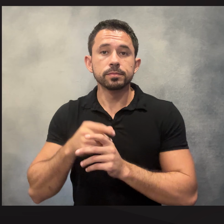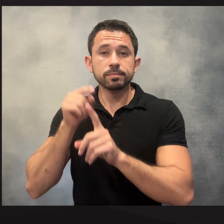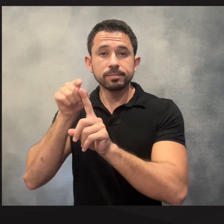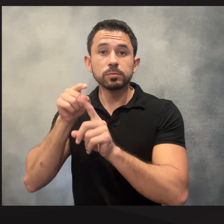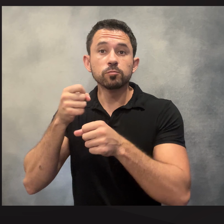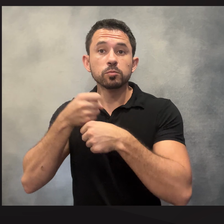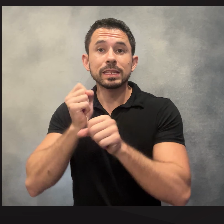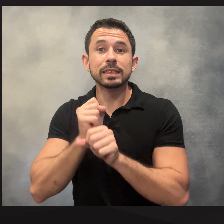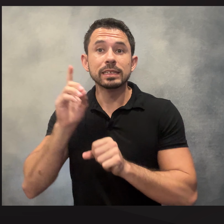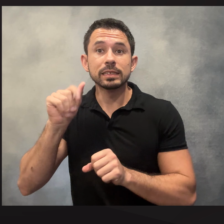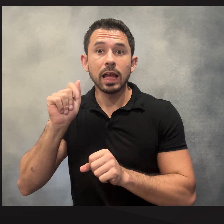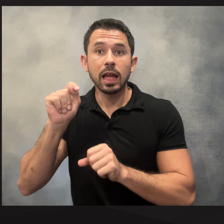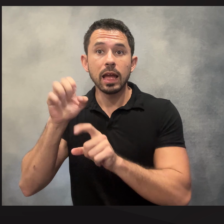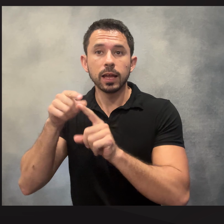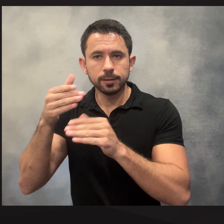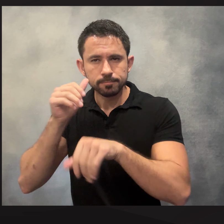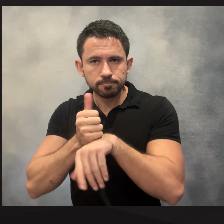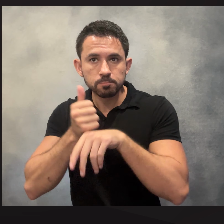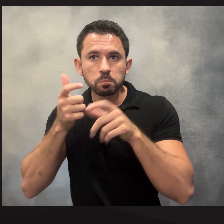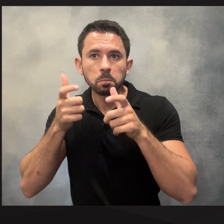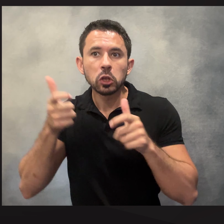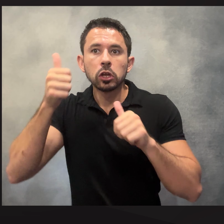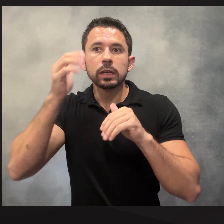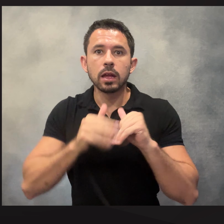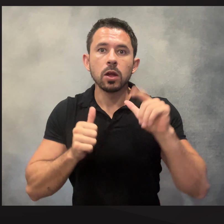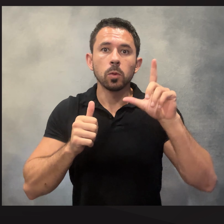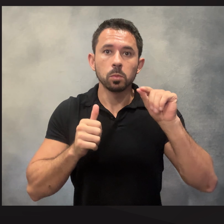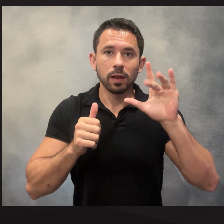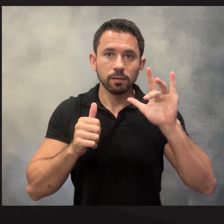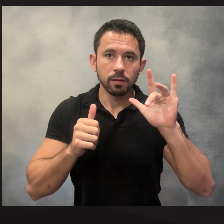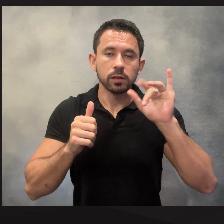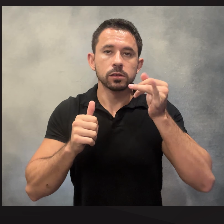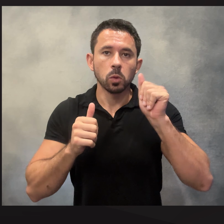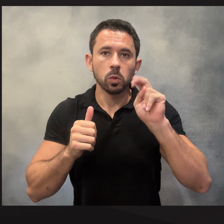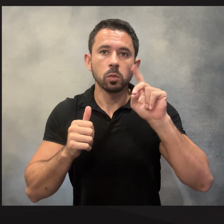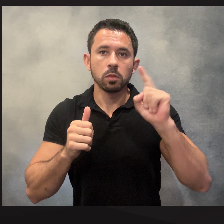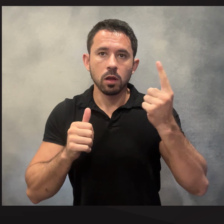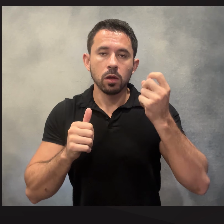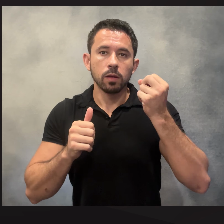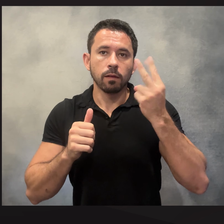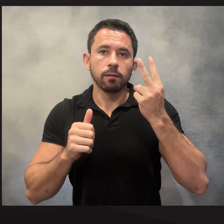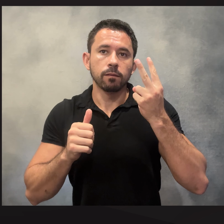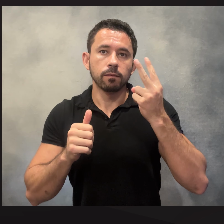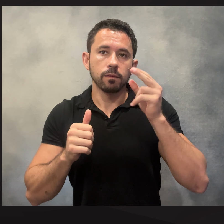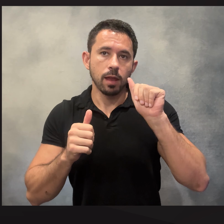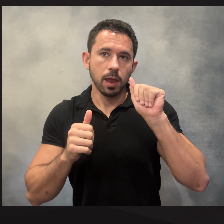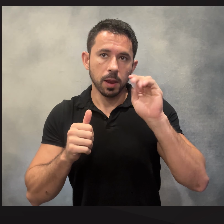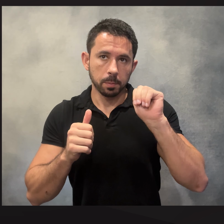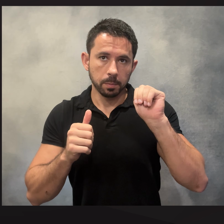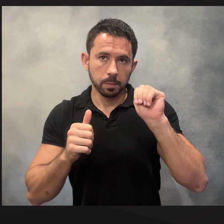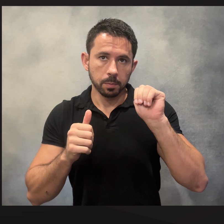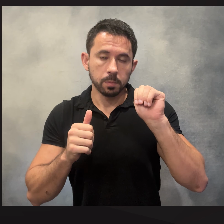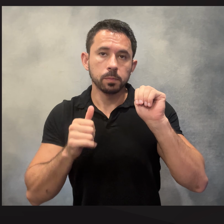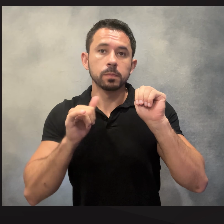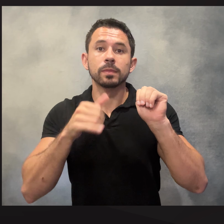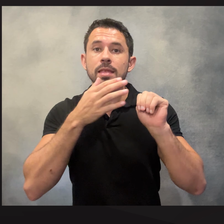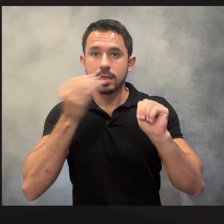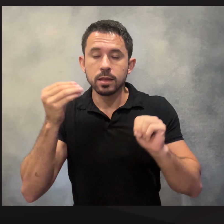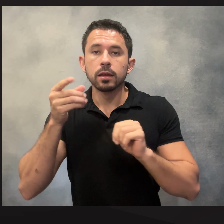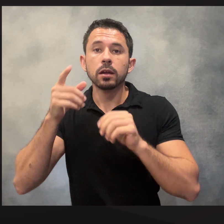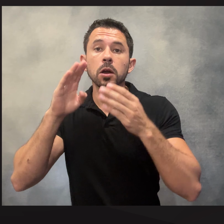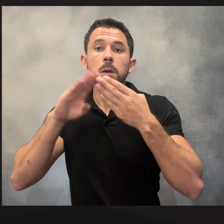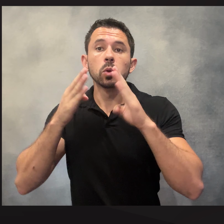Created data is greater than 2025 January 1st, 12 a.m. And